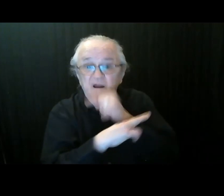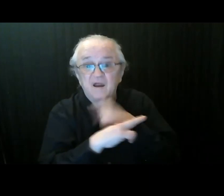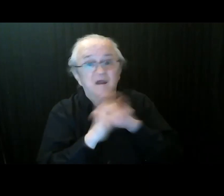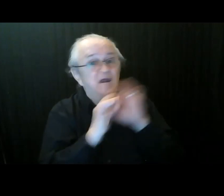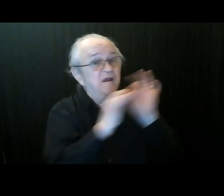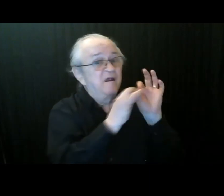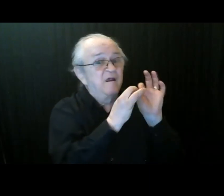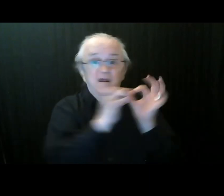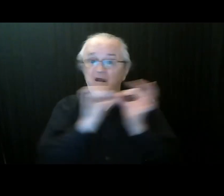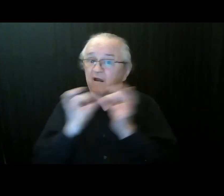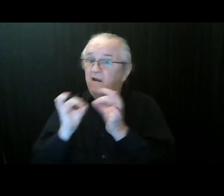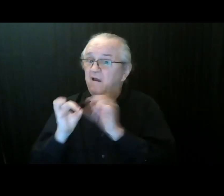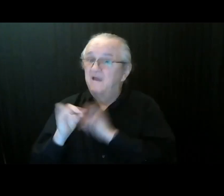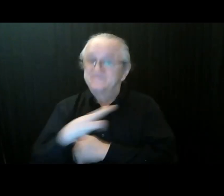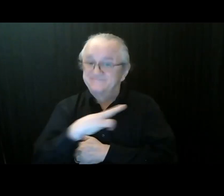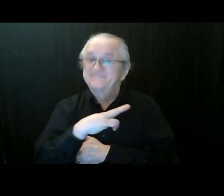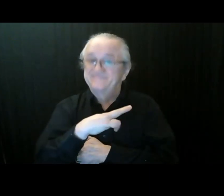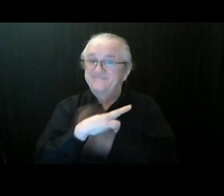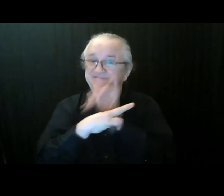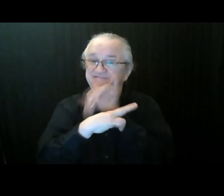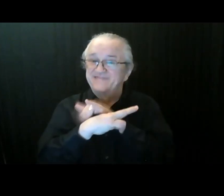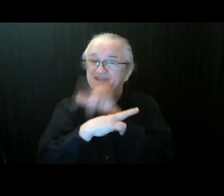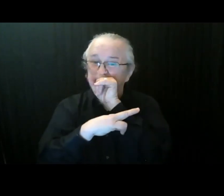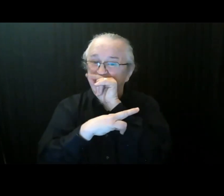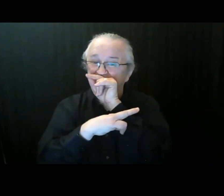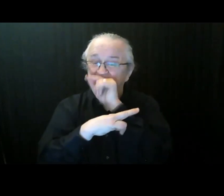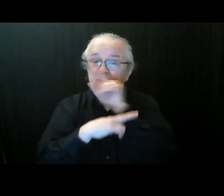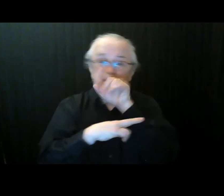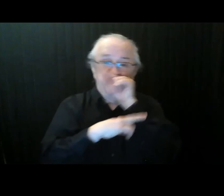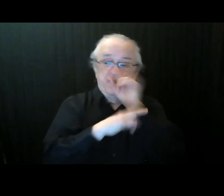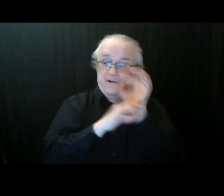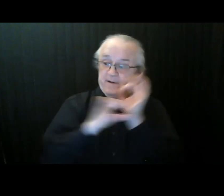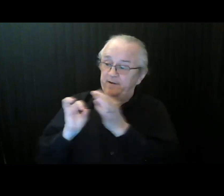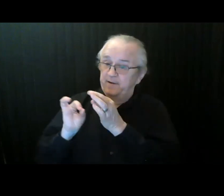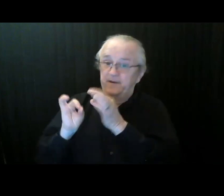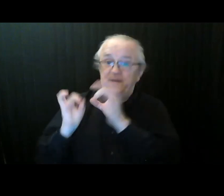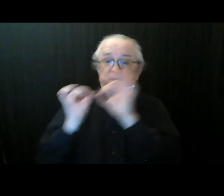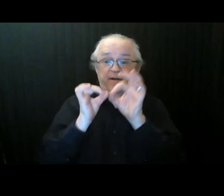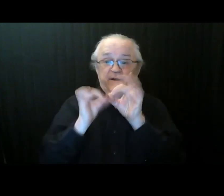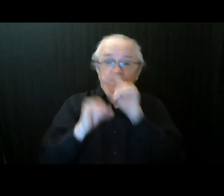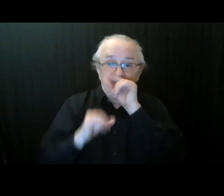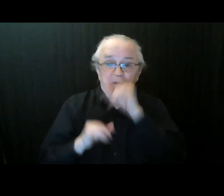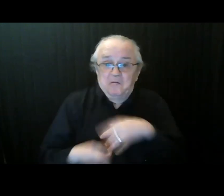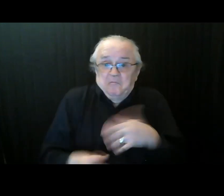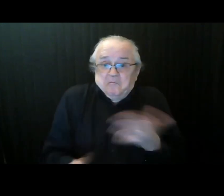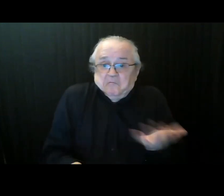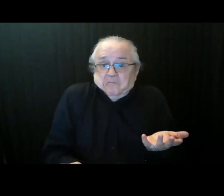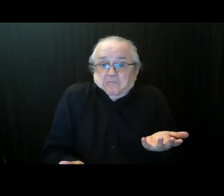at the officer and I said, that bird. The bird looked at the officer and looked at me and he just shrugged.